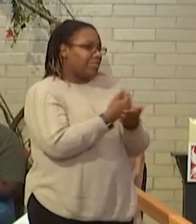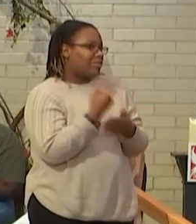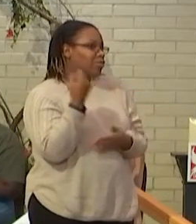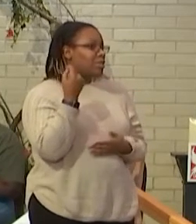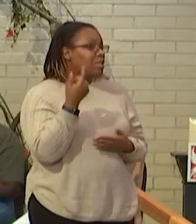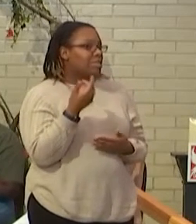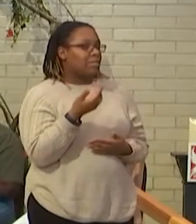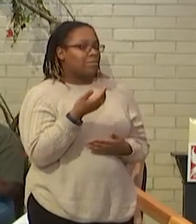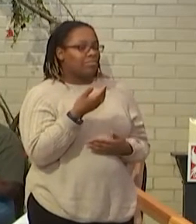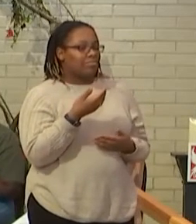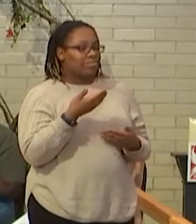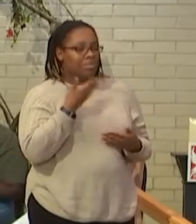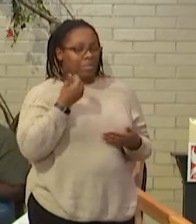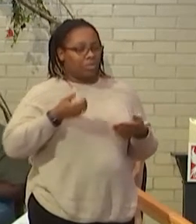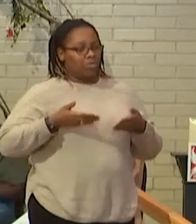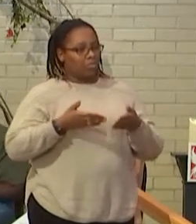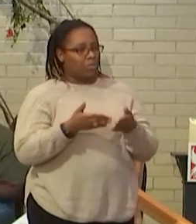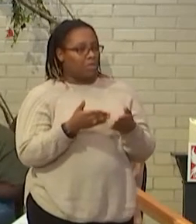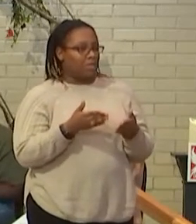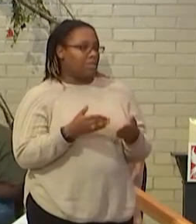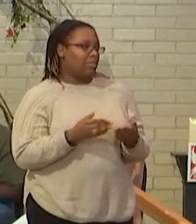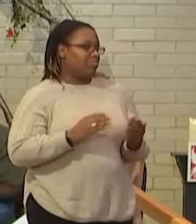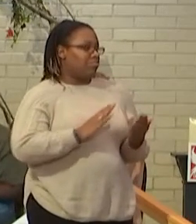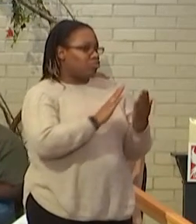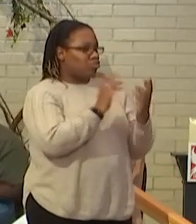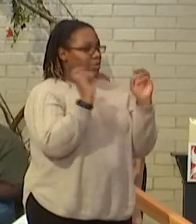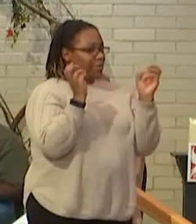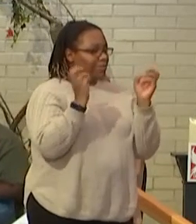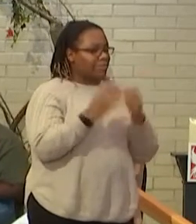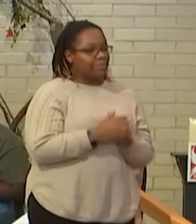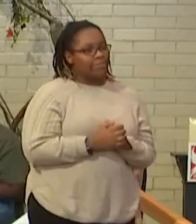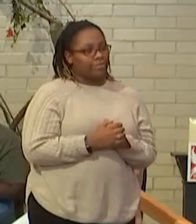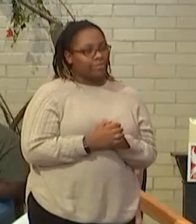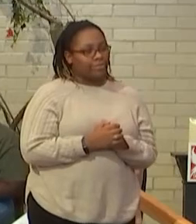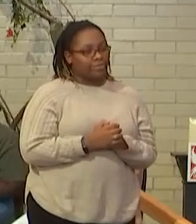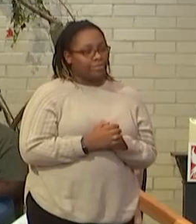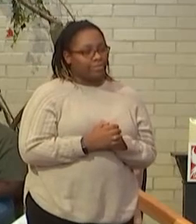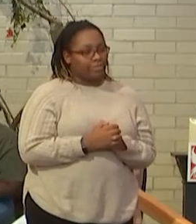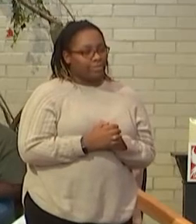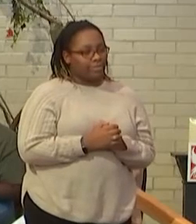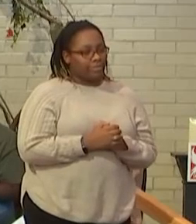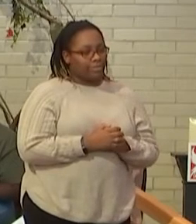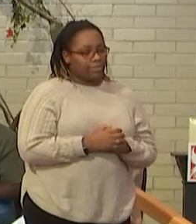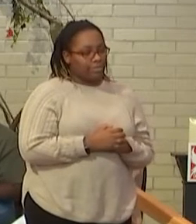the topic, or maybe when to just like shut up and be quiet.